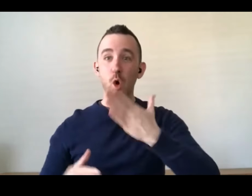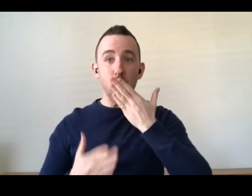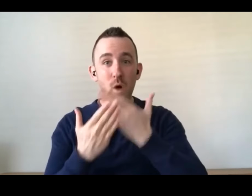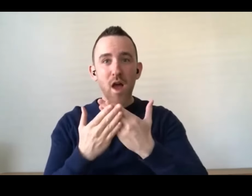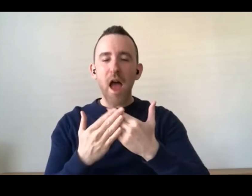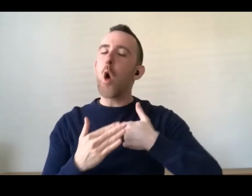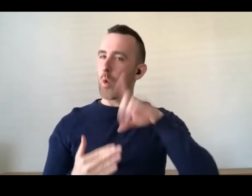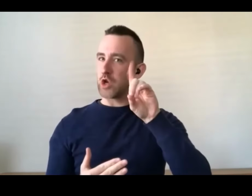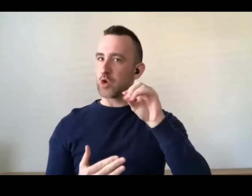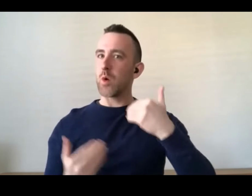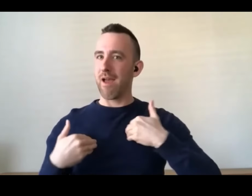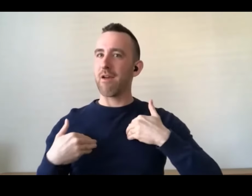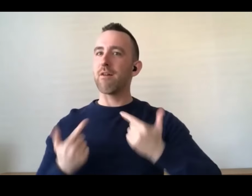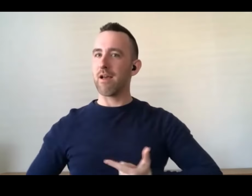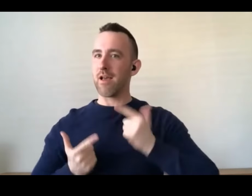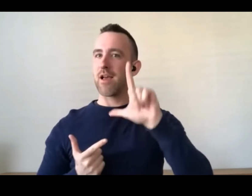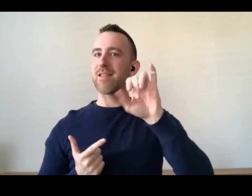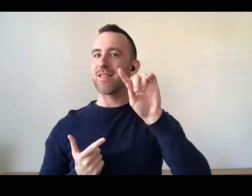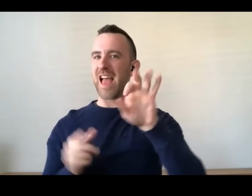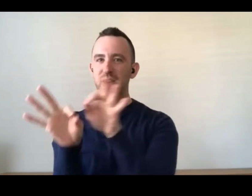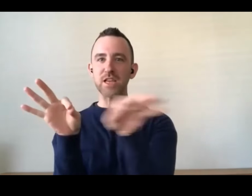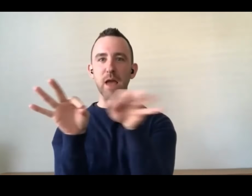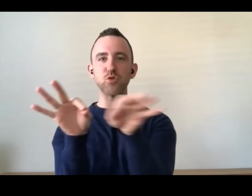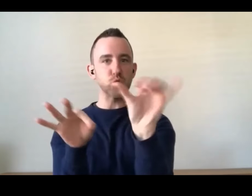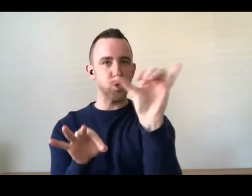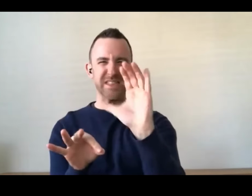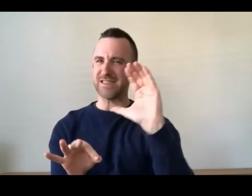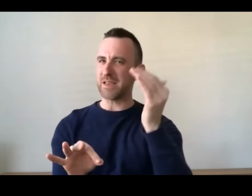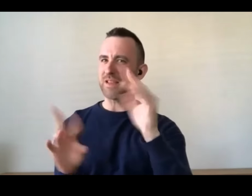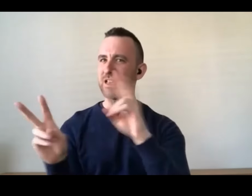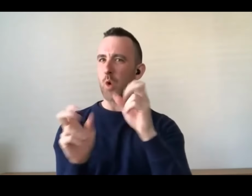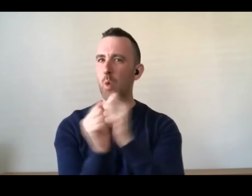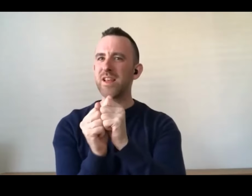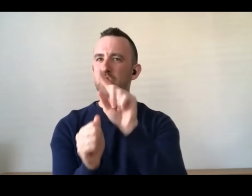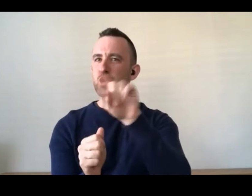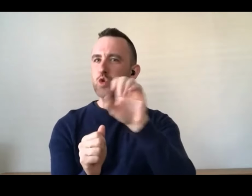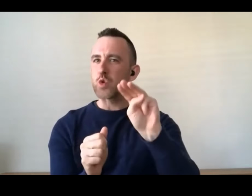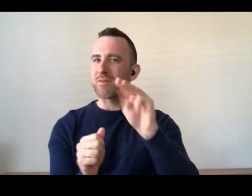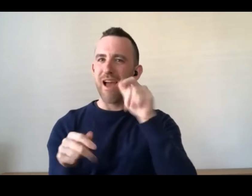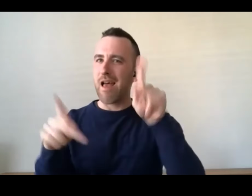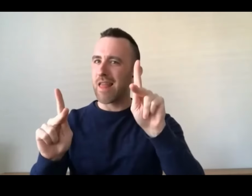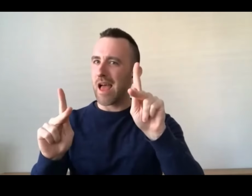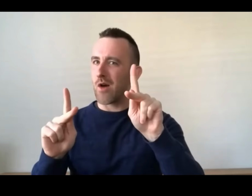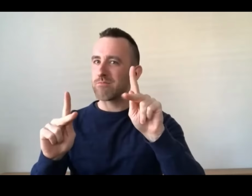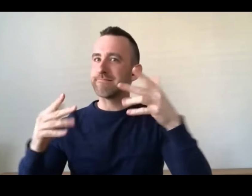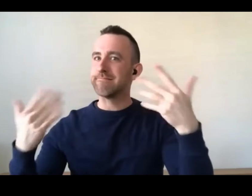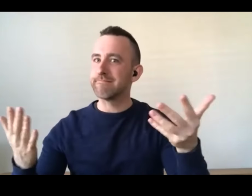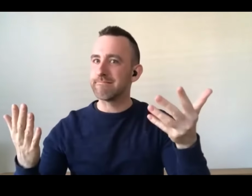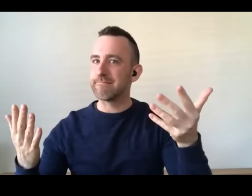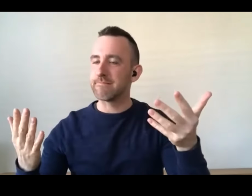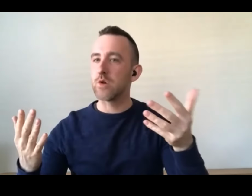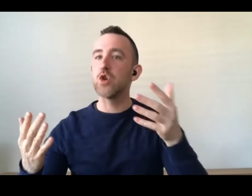do have live captioning as well. There seems to be an issue with Zoom not allowing it. So